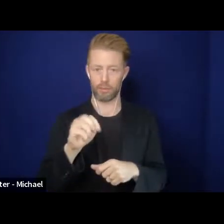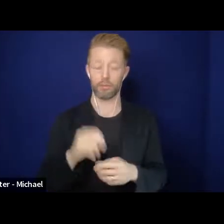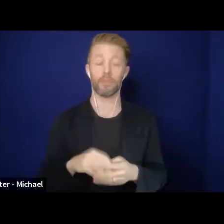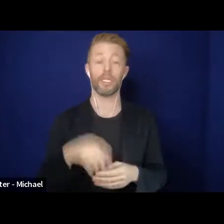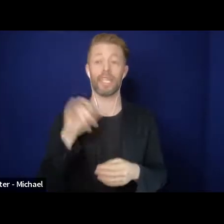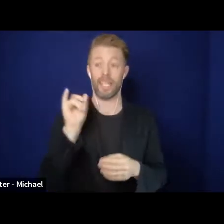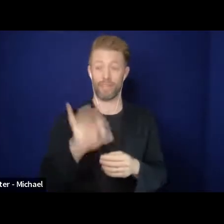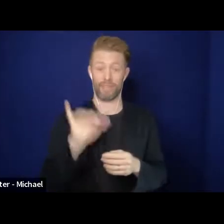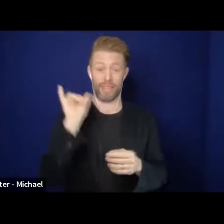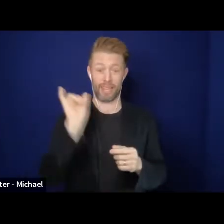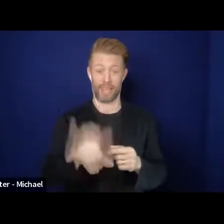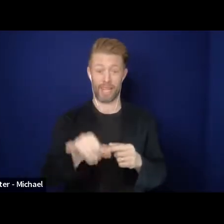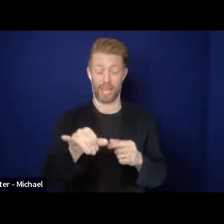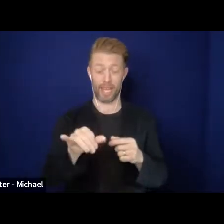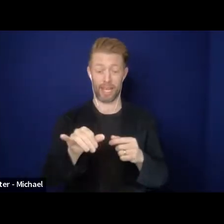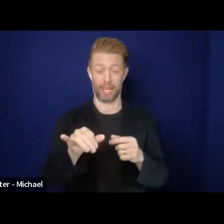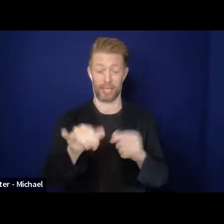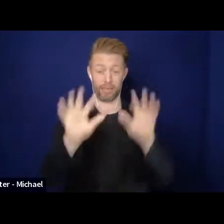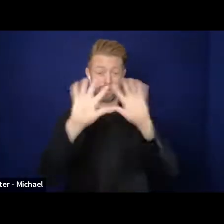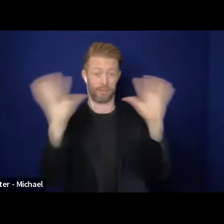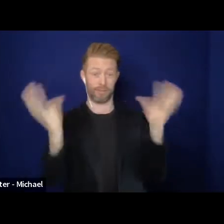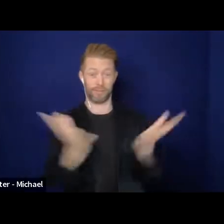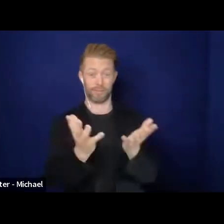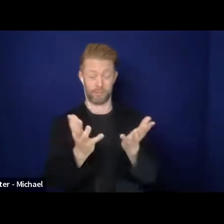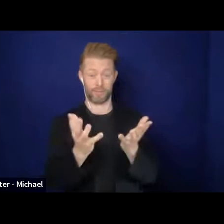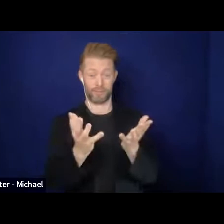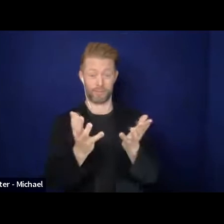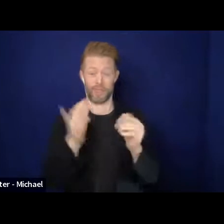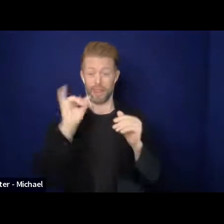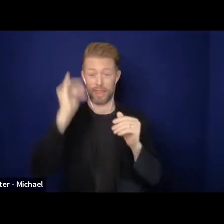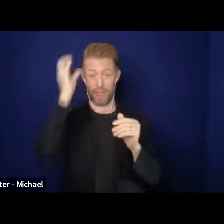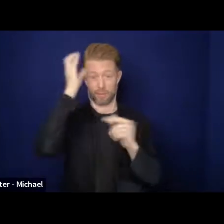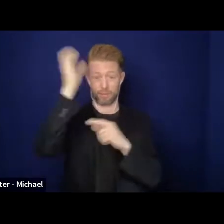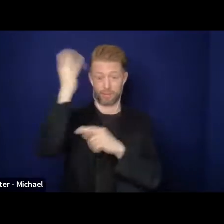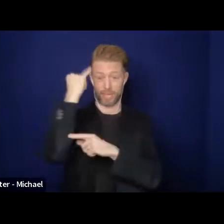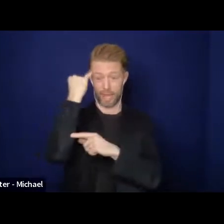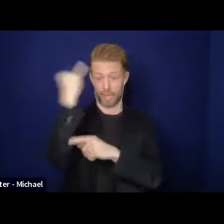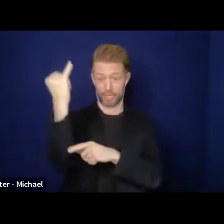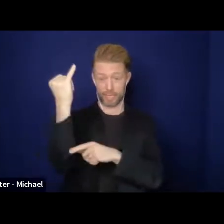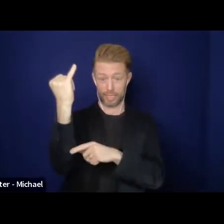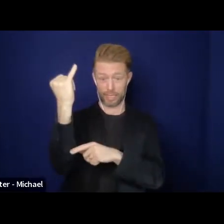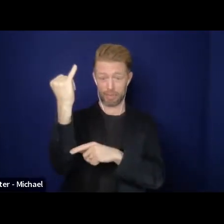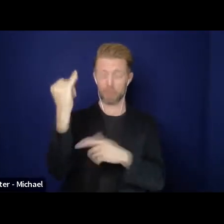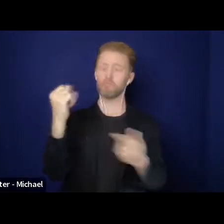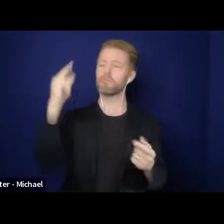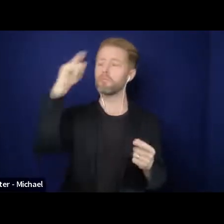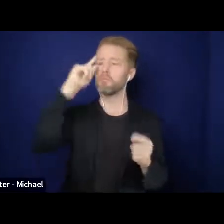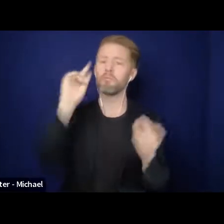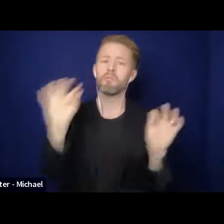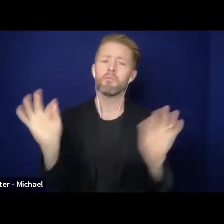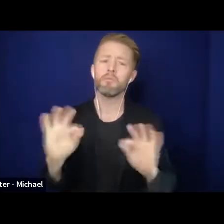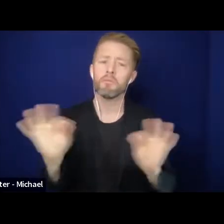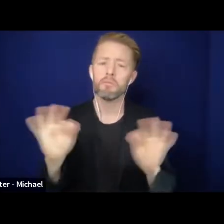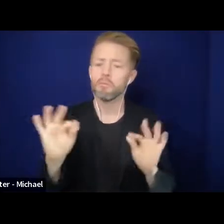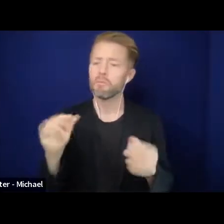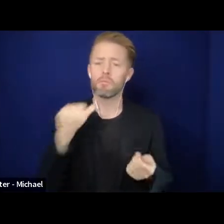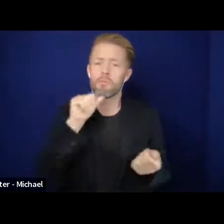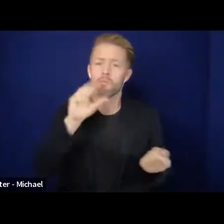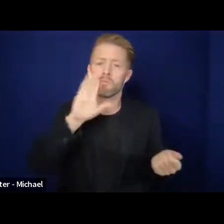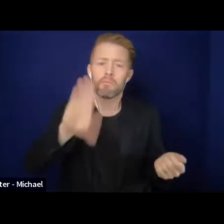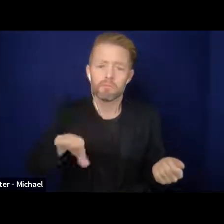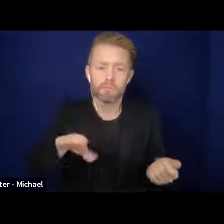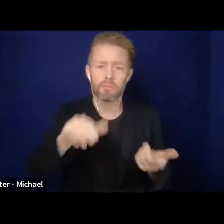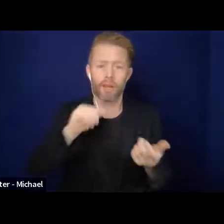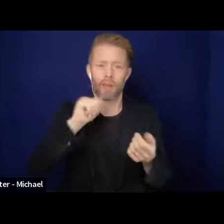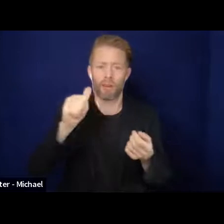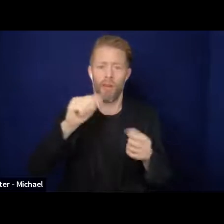that, just at a superficial level, that doesn't really sound particularly scary or concerning, right?